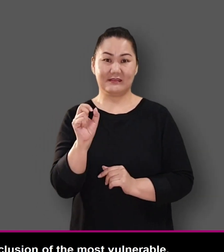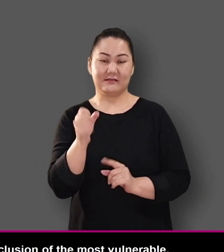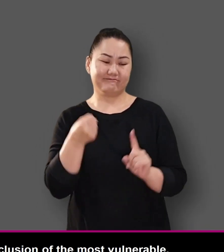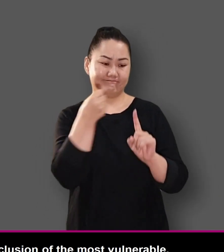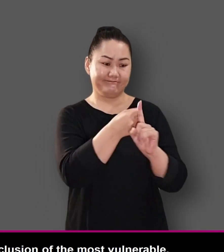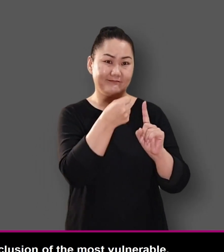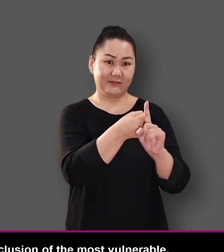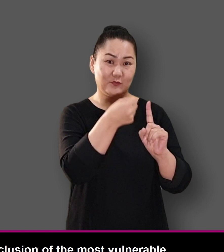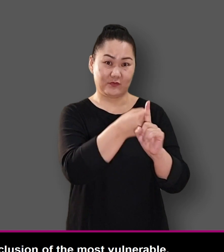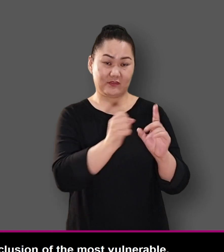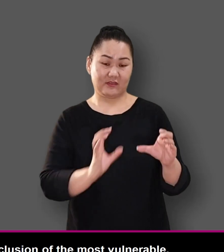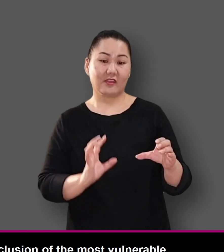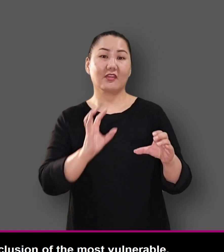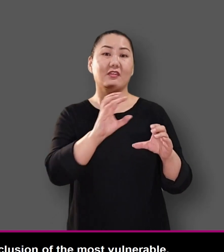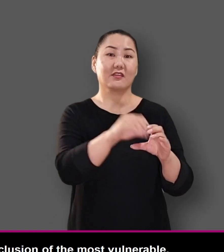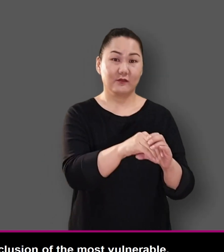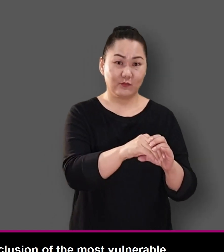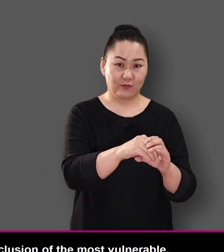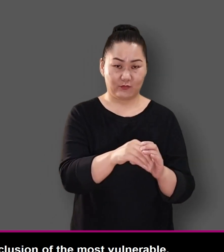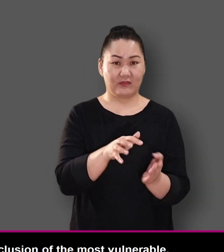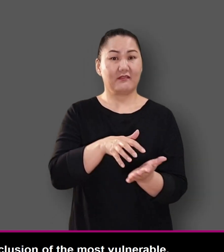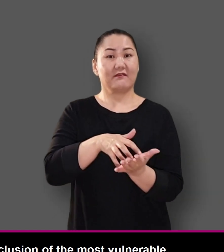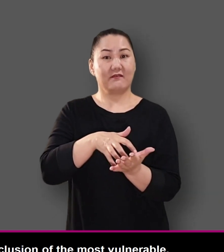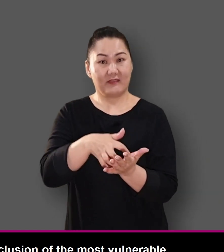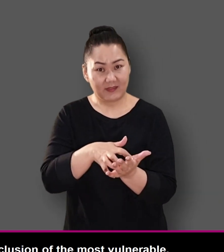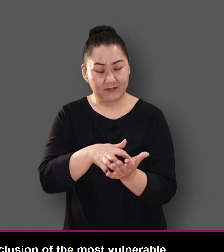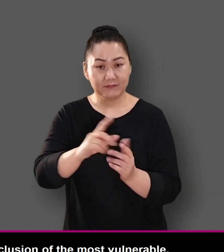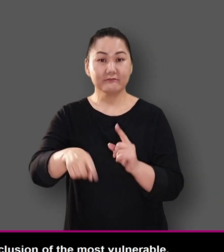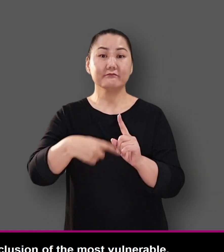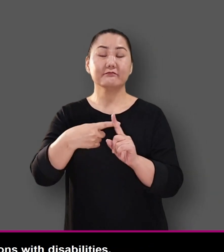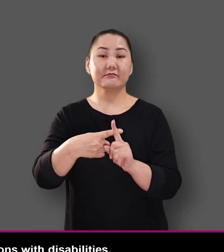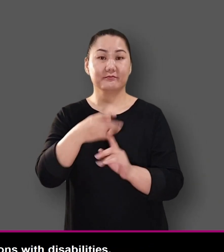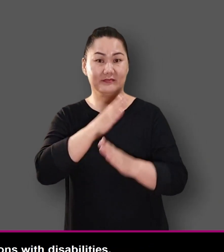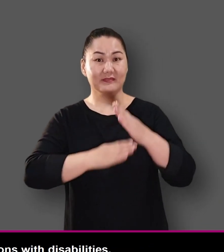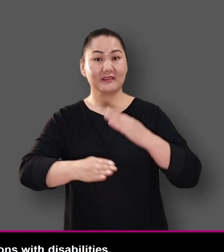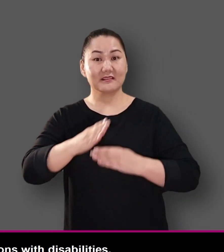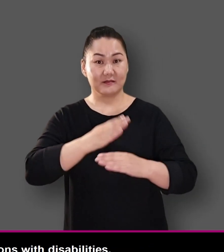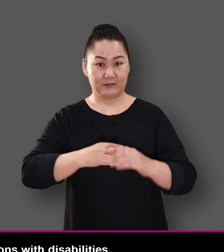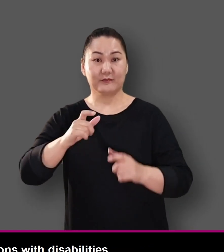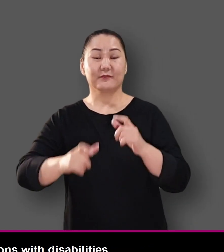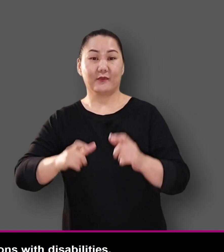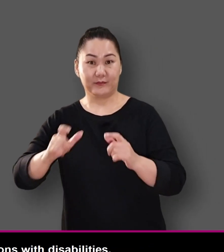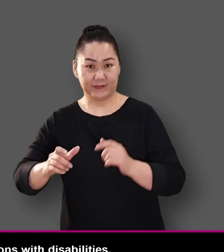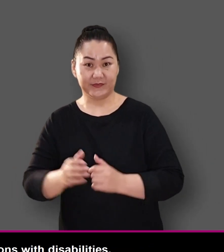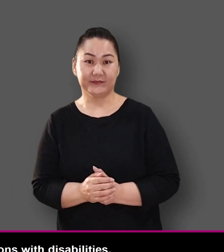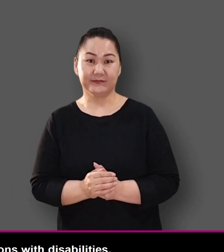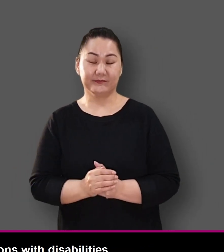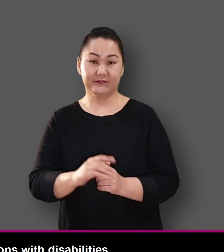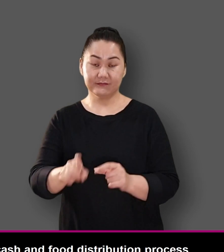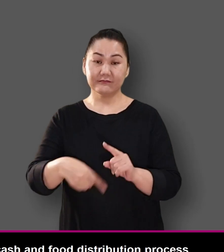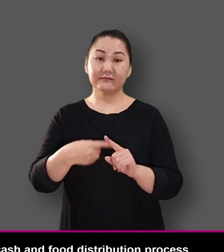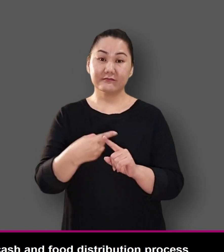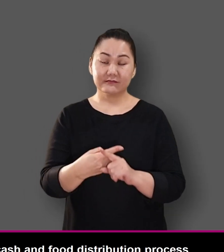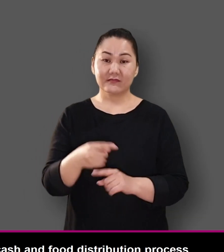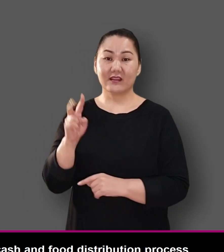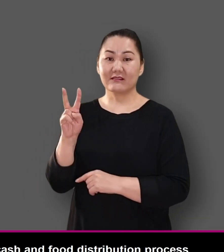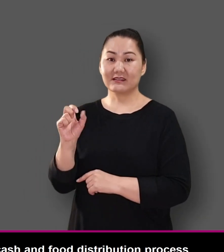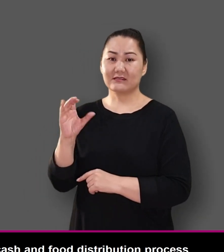VSO advocated for the inclusion of the most vulnerable, including persons with disabilities, as well as